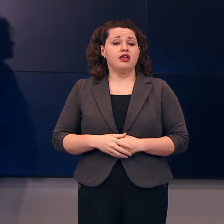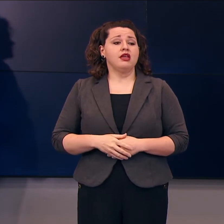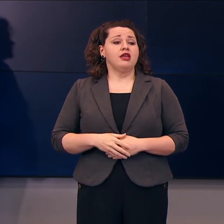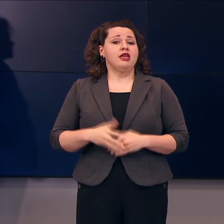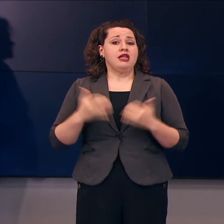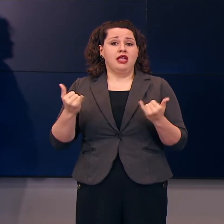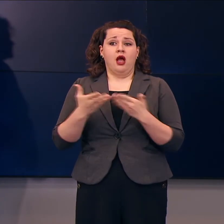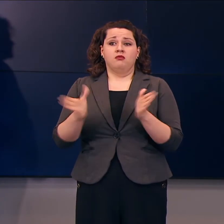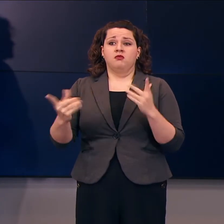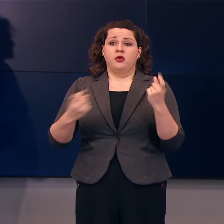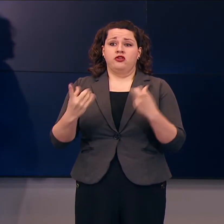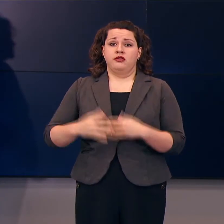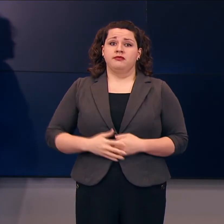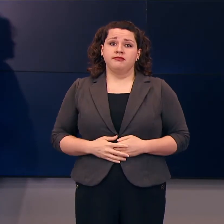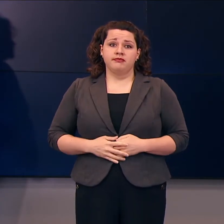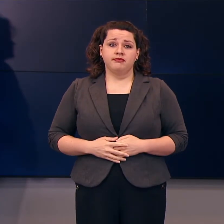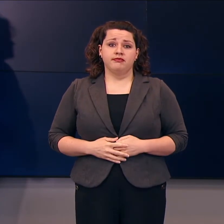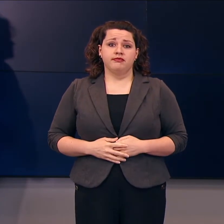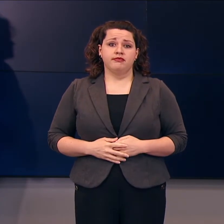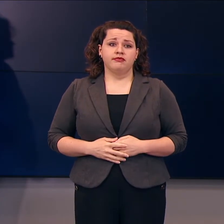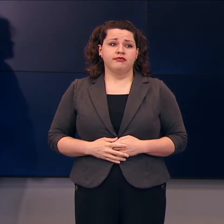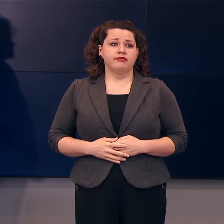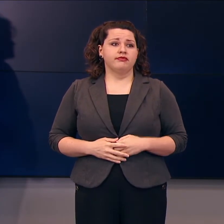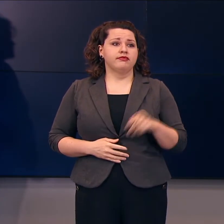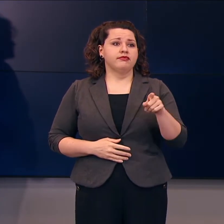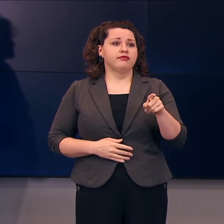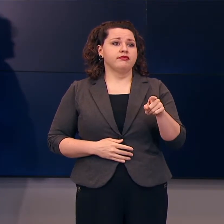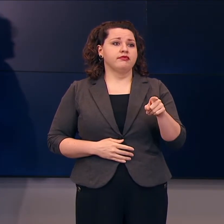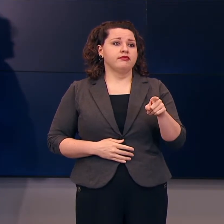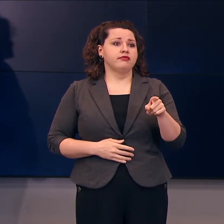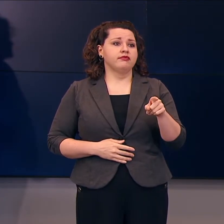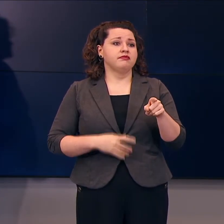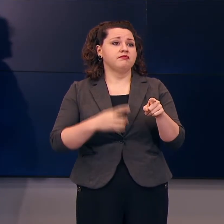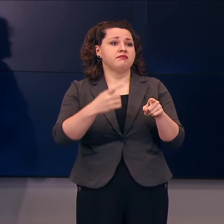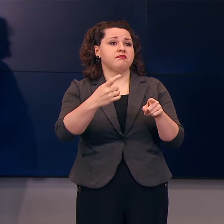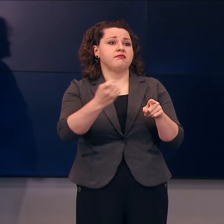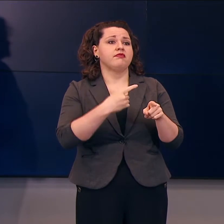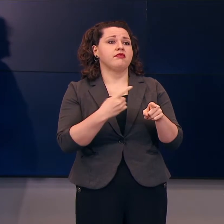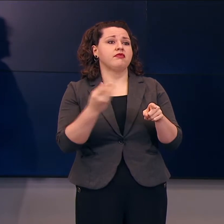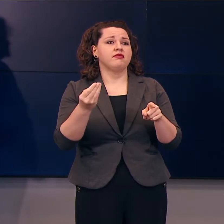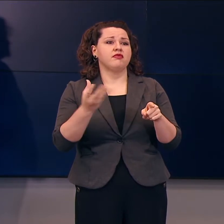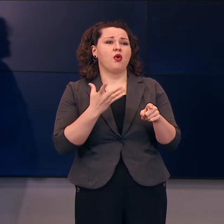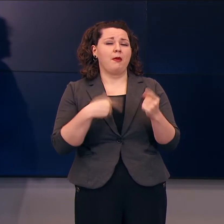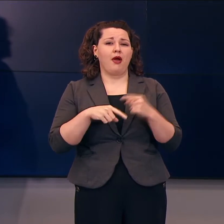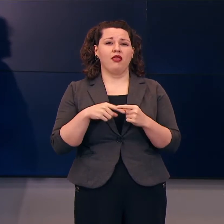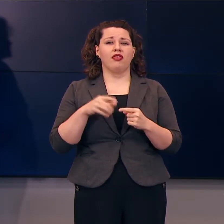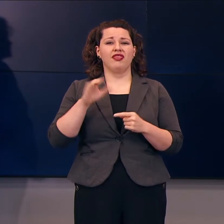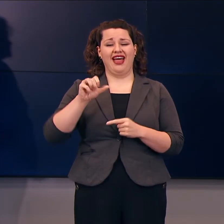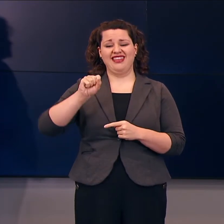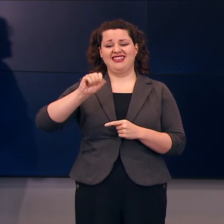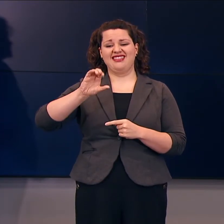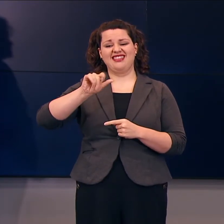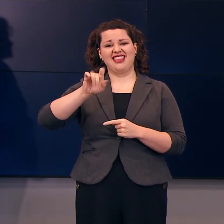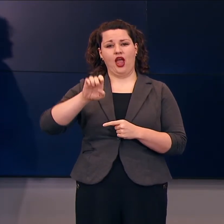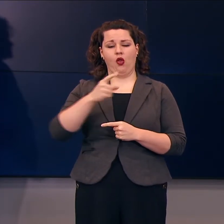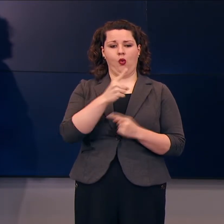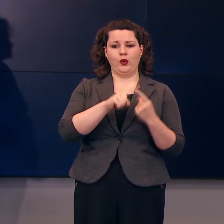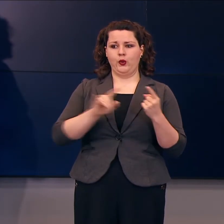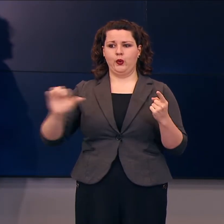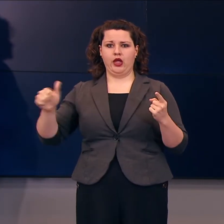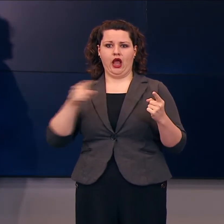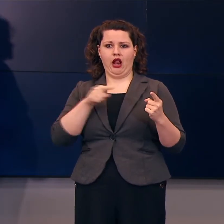will open it up for questions. Are there any updates on the 1 to 10 scale for the various regions? Yep, there